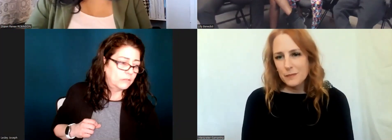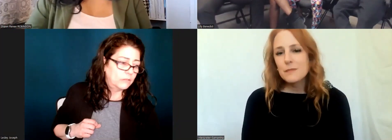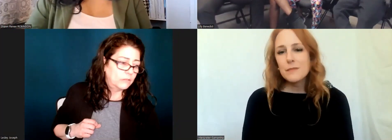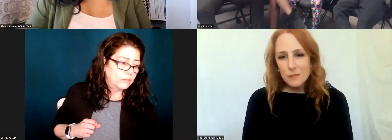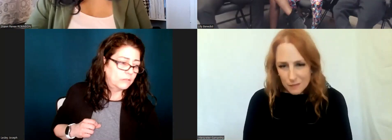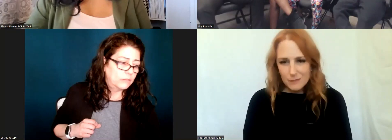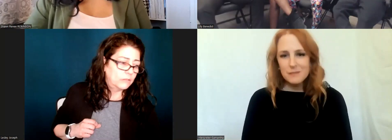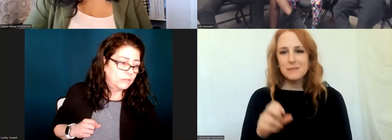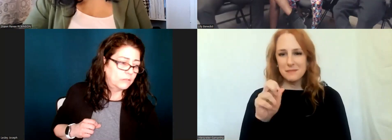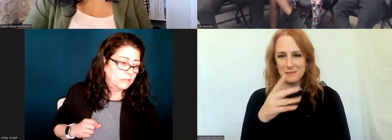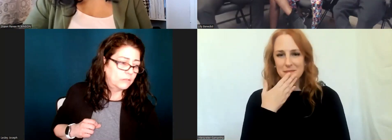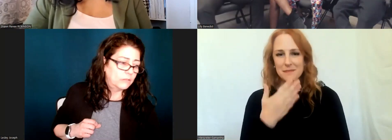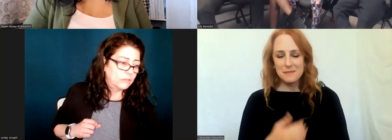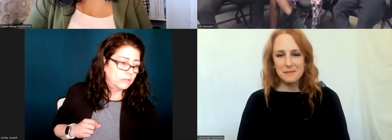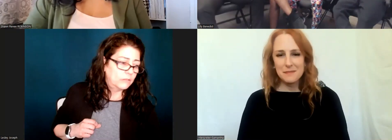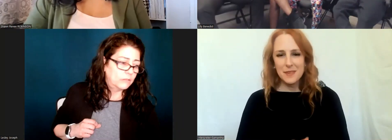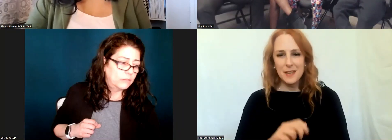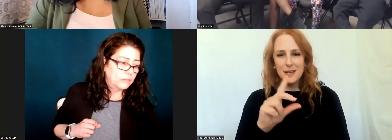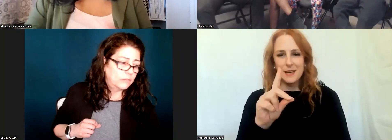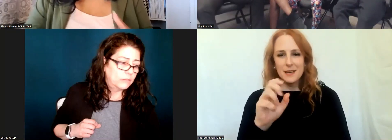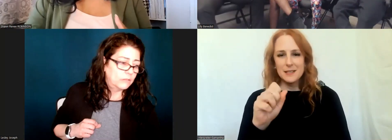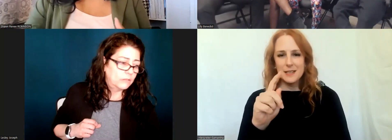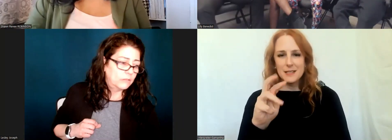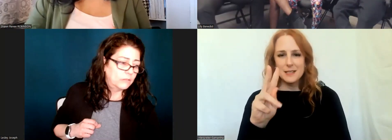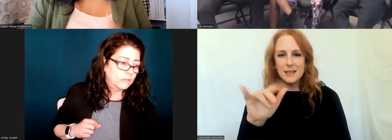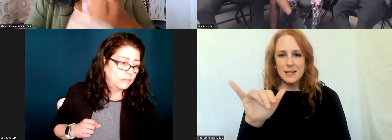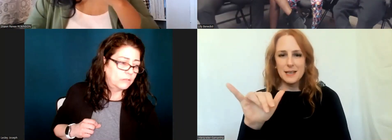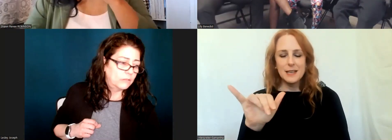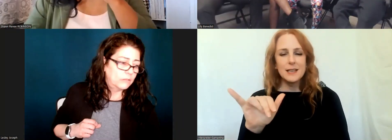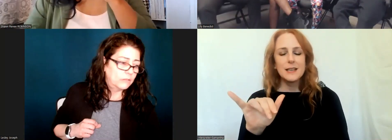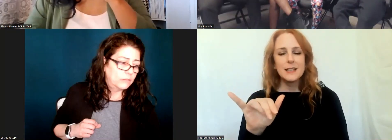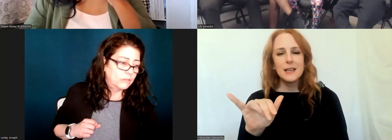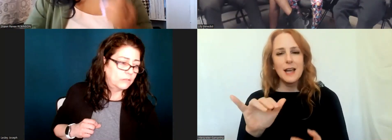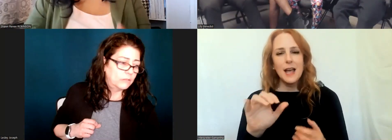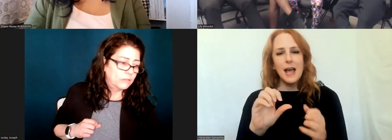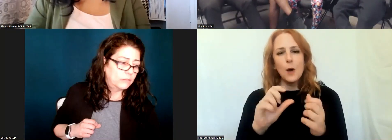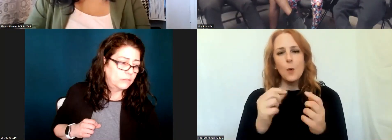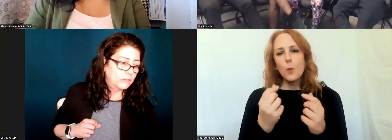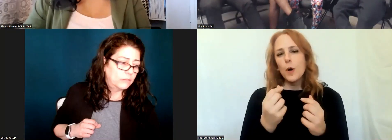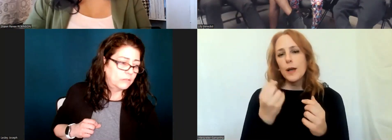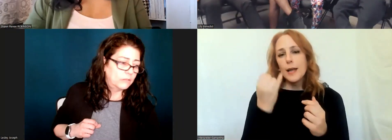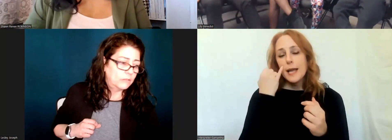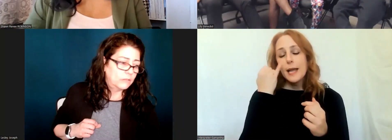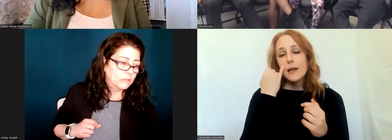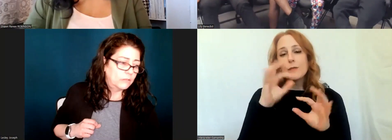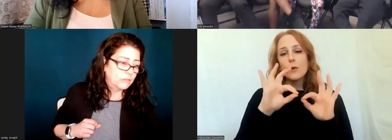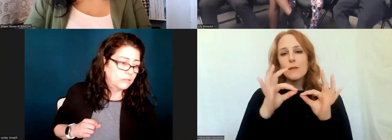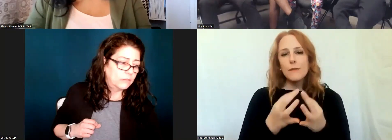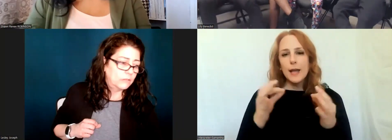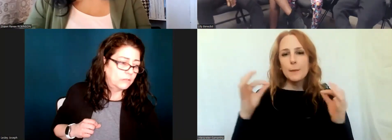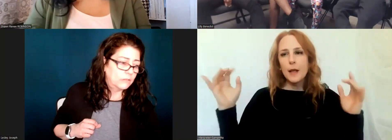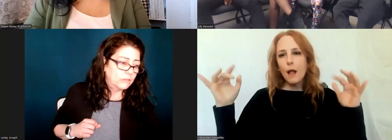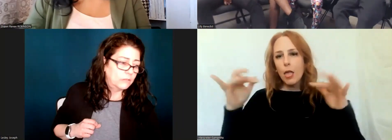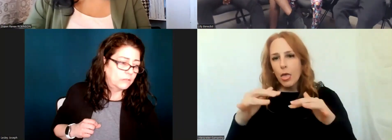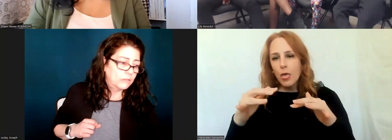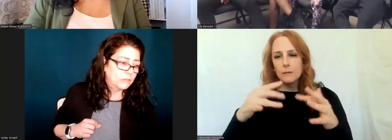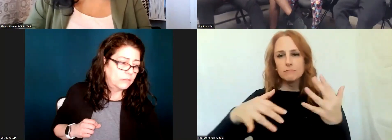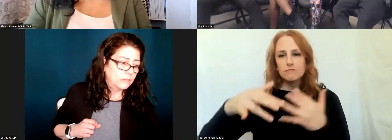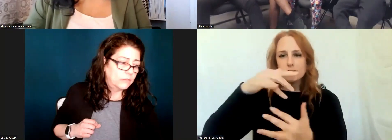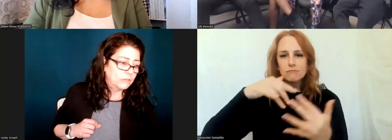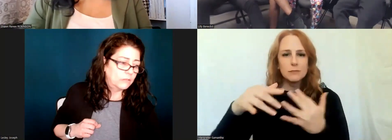Good. Destiny, how about you? How does communication work at family functions for